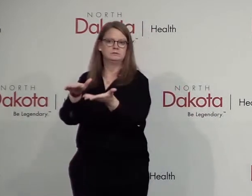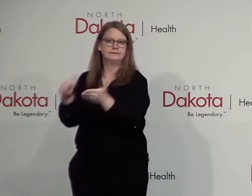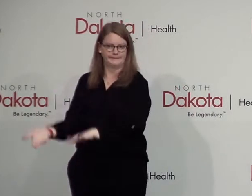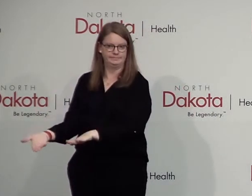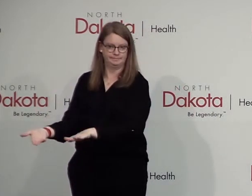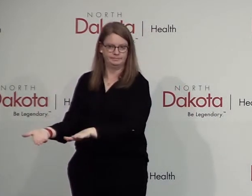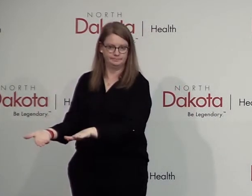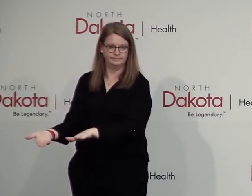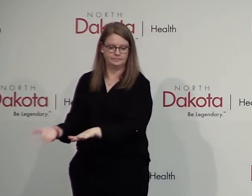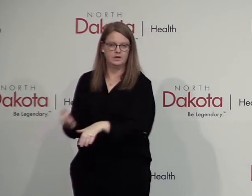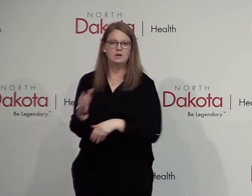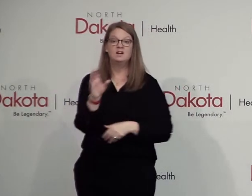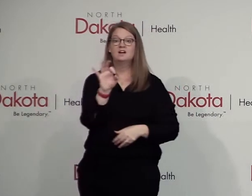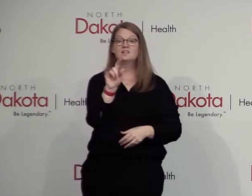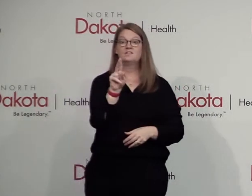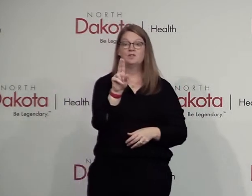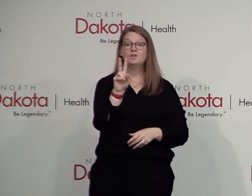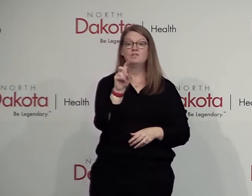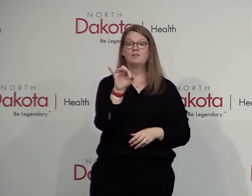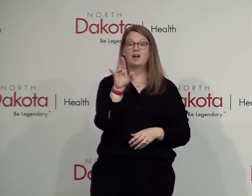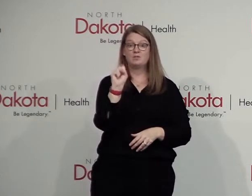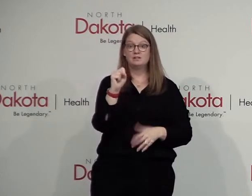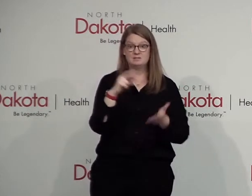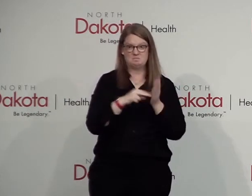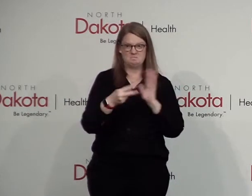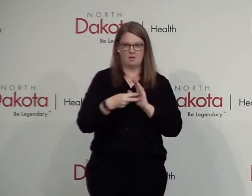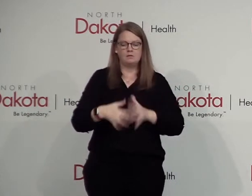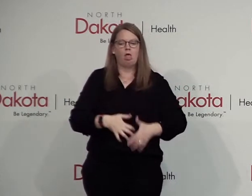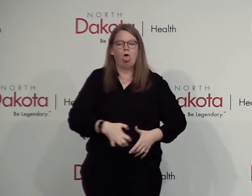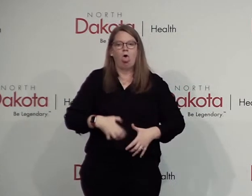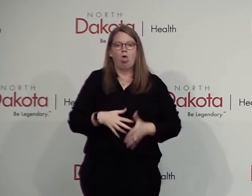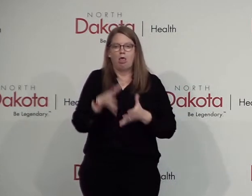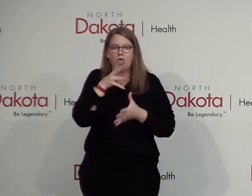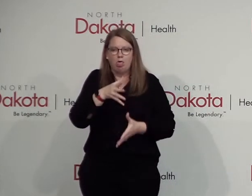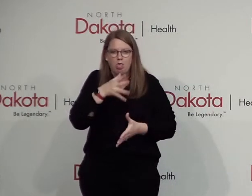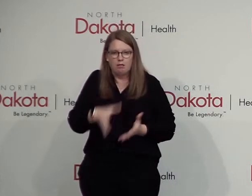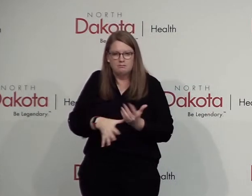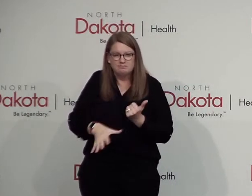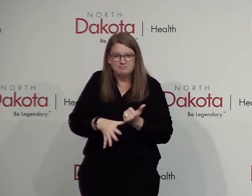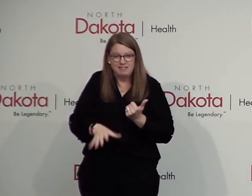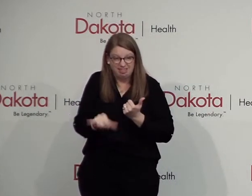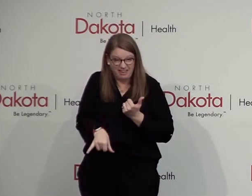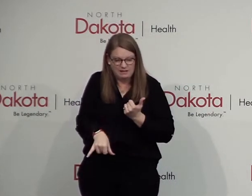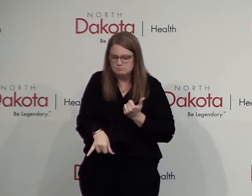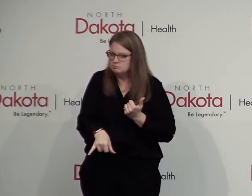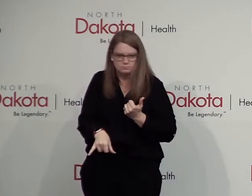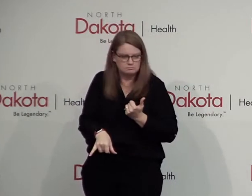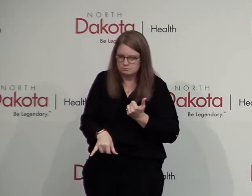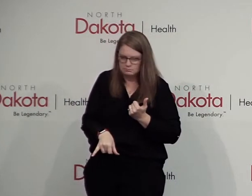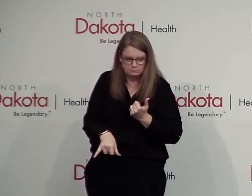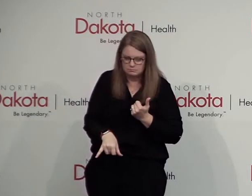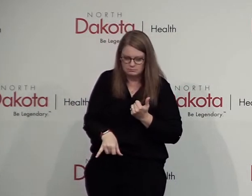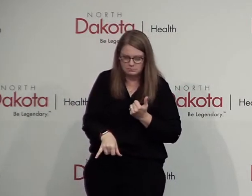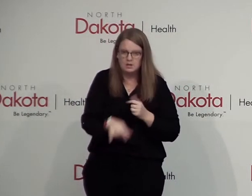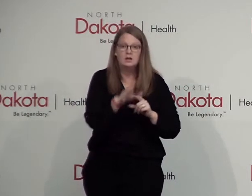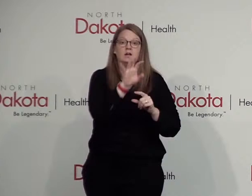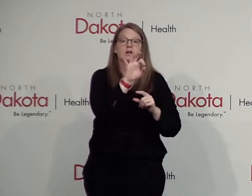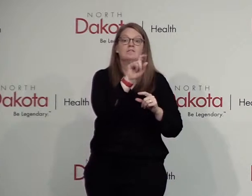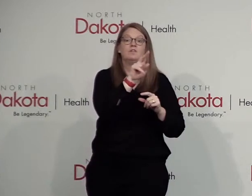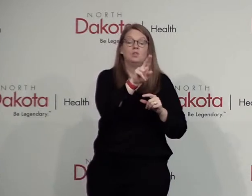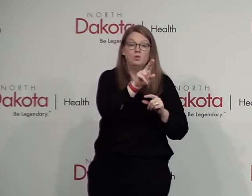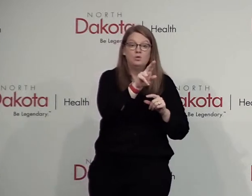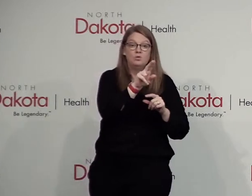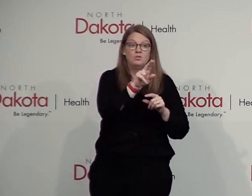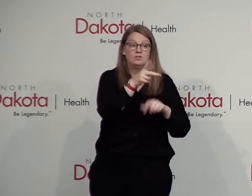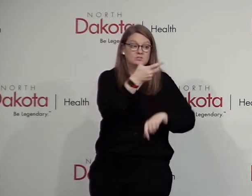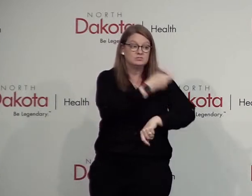The influenza virus does not cause the stomach flu, so influenza vaccine will not protect you against